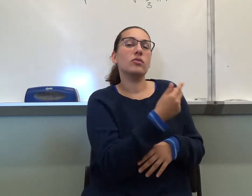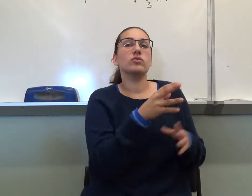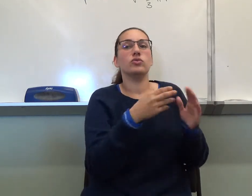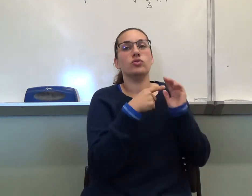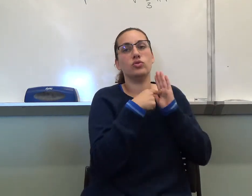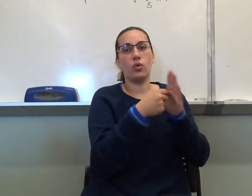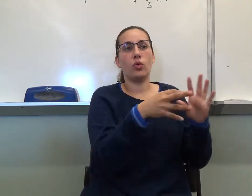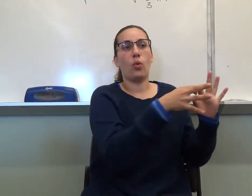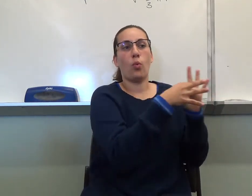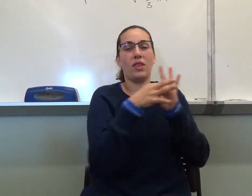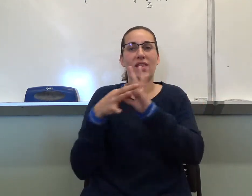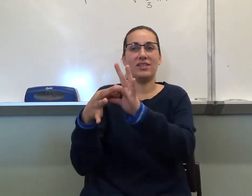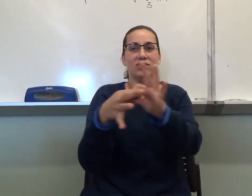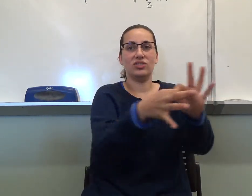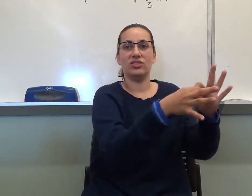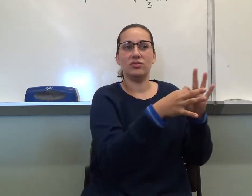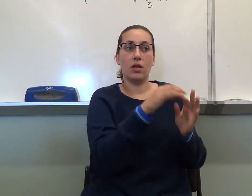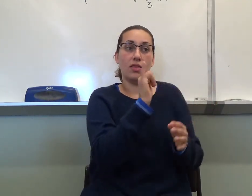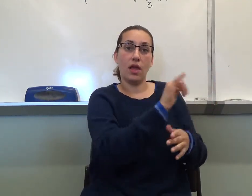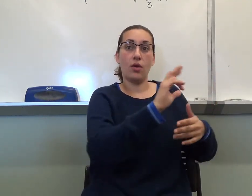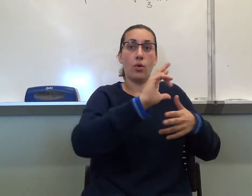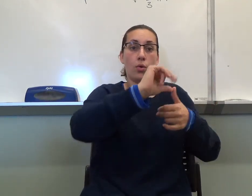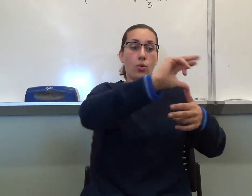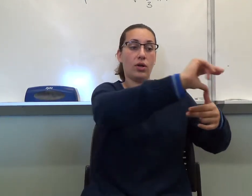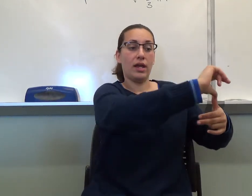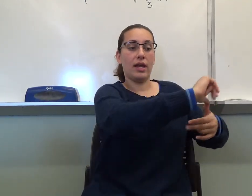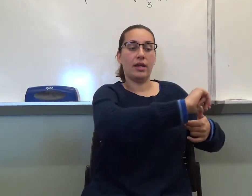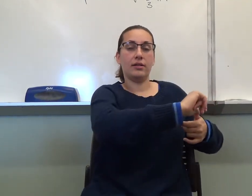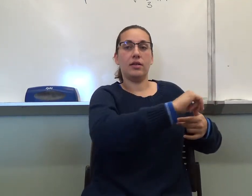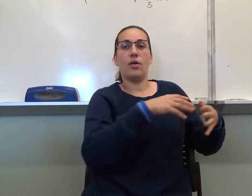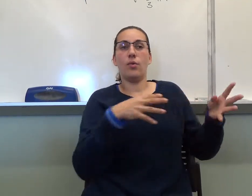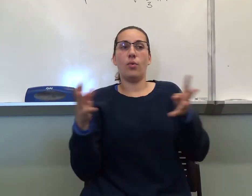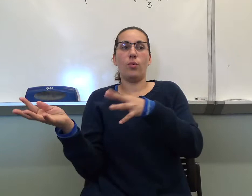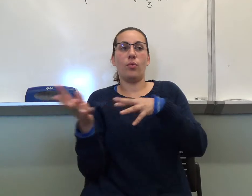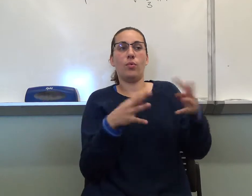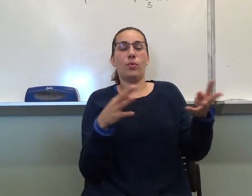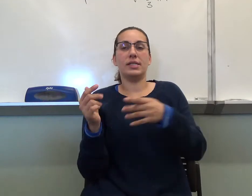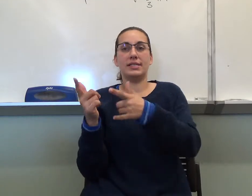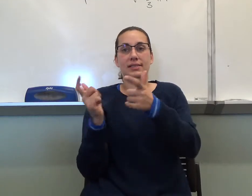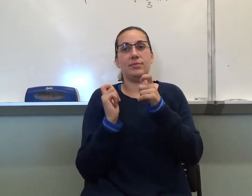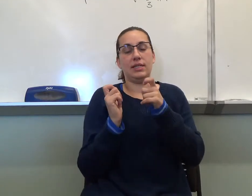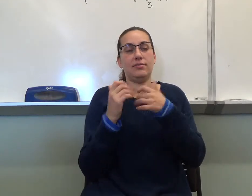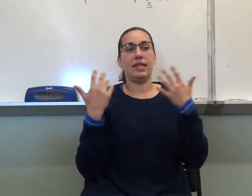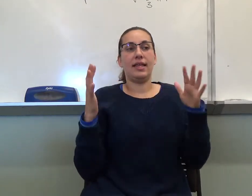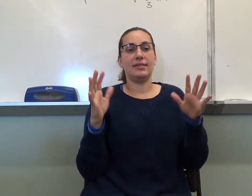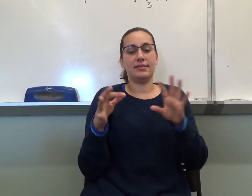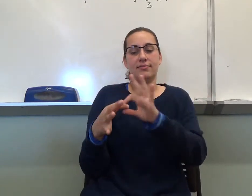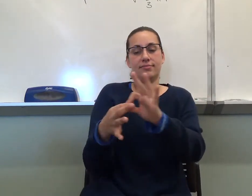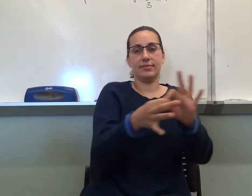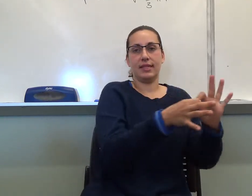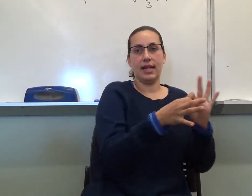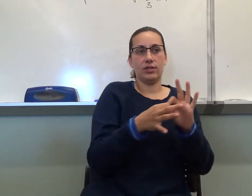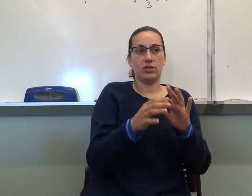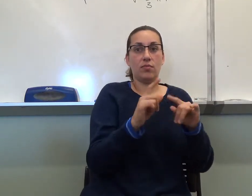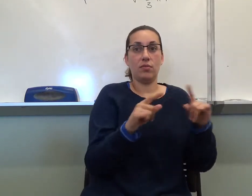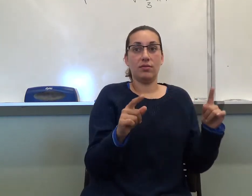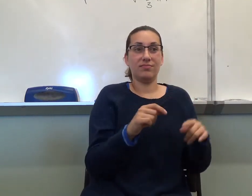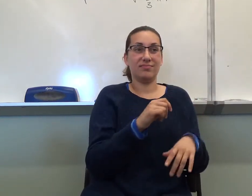between a particular hurricane and the wind speed of landfall. That's it. So there's a disadvantage to going to a